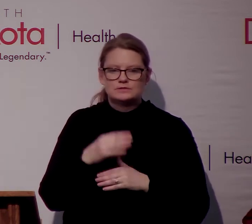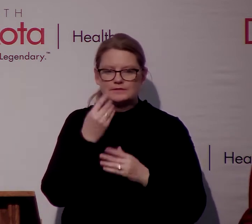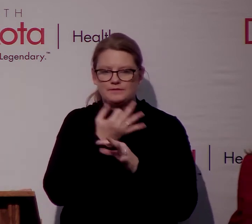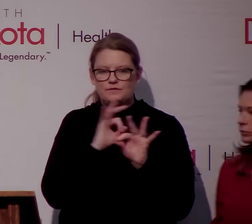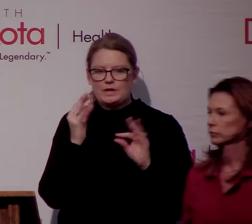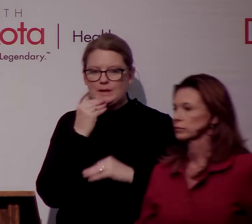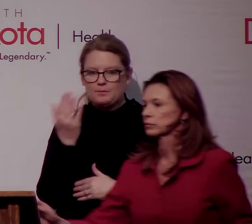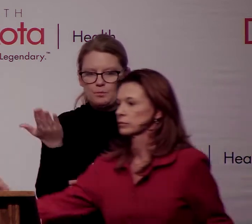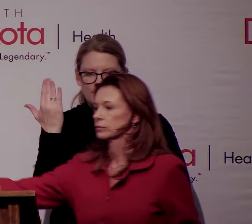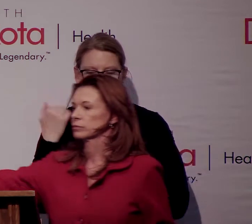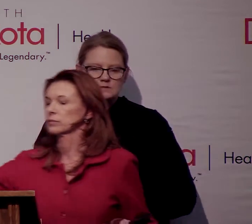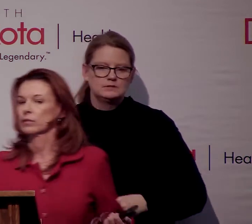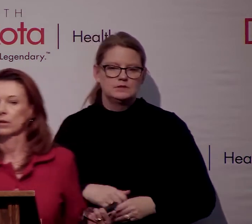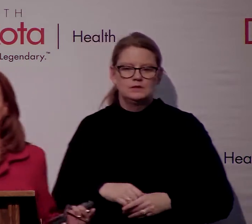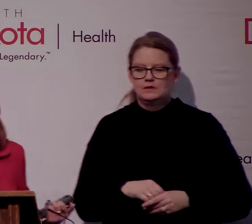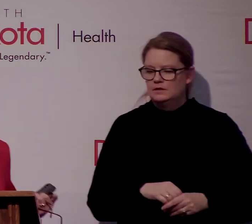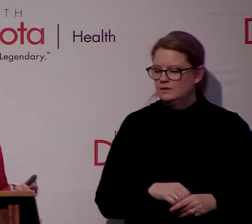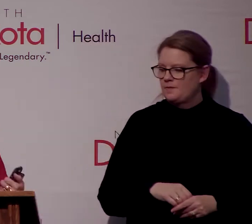breakfast?